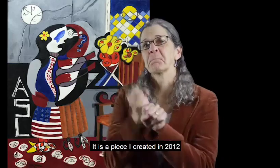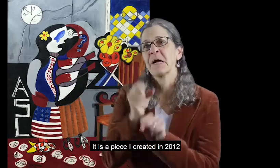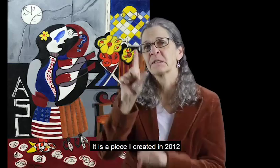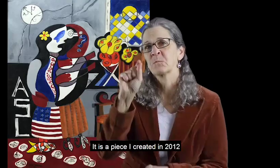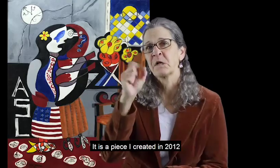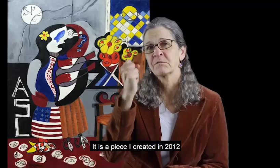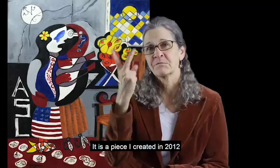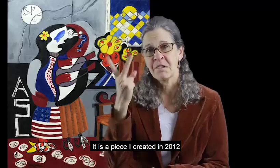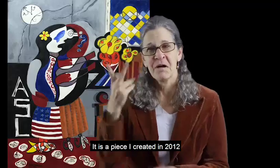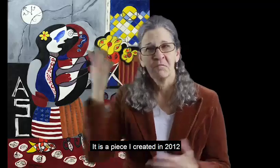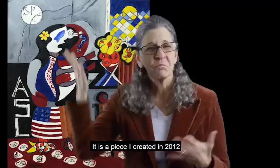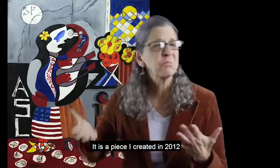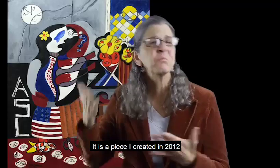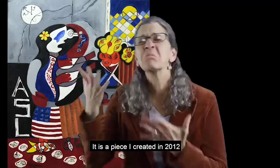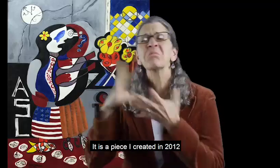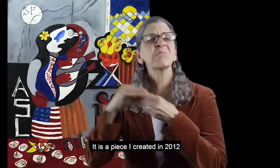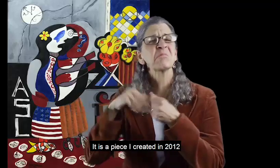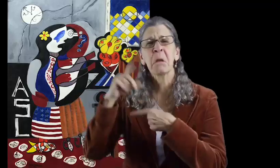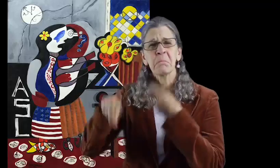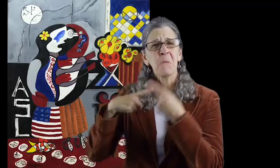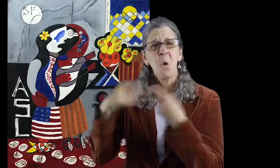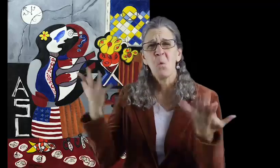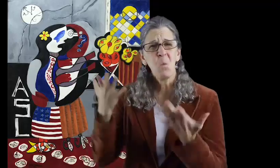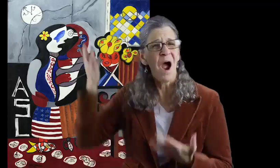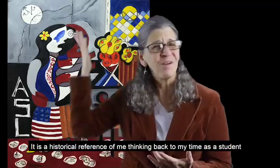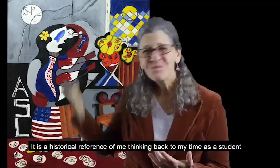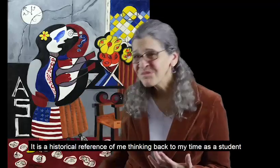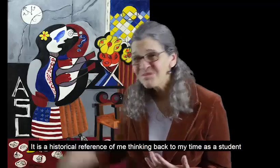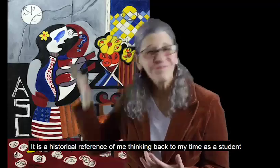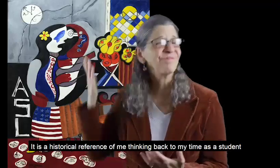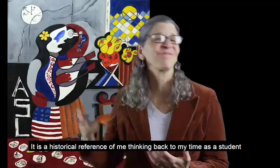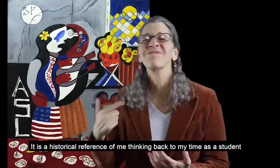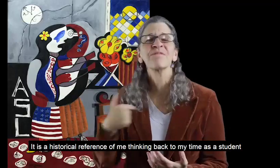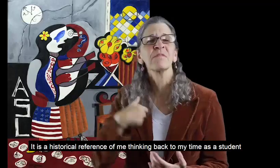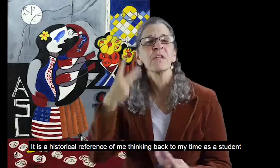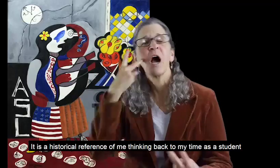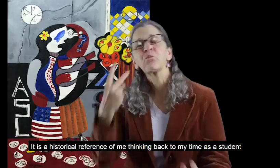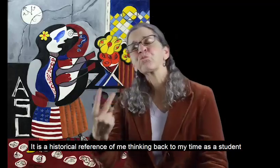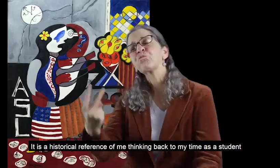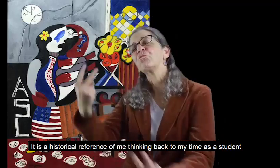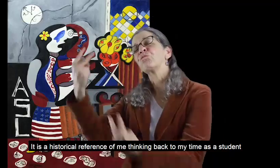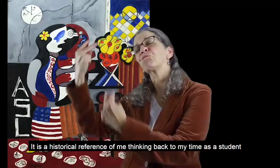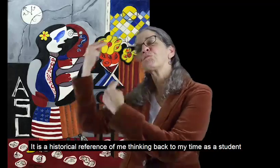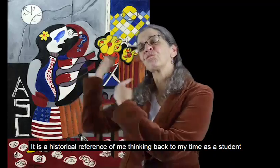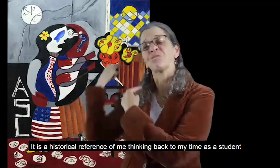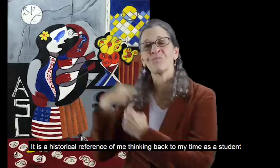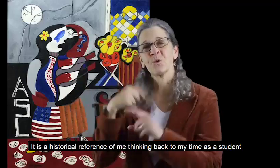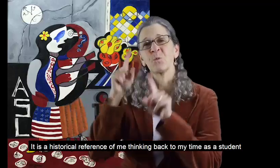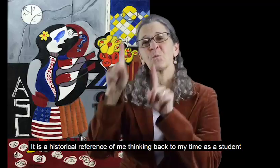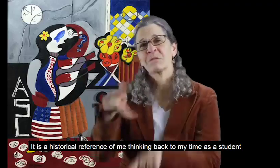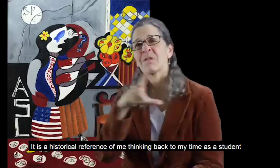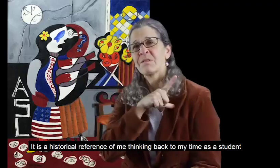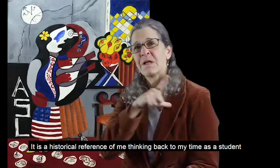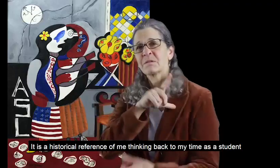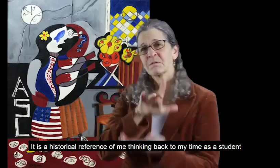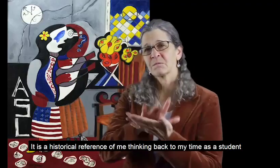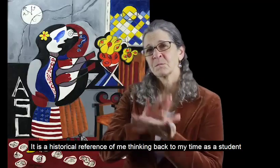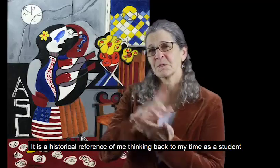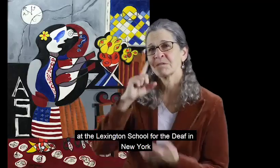It's a piece I created in 2012. And it's a historical reference of me thinking back about my time as a student at